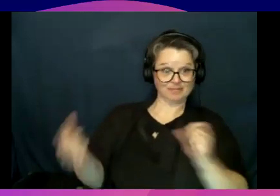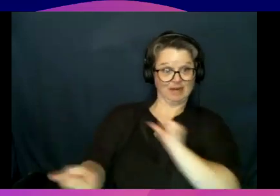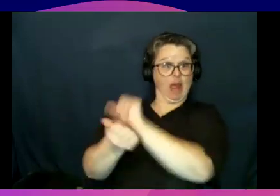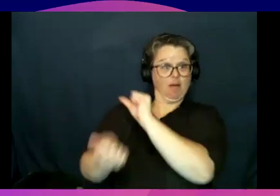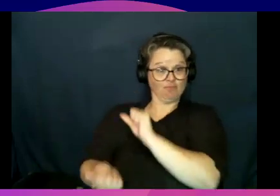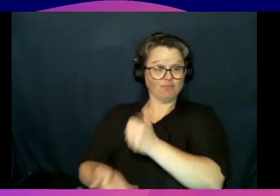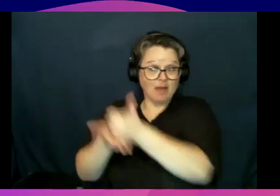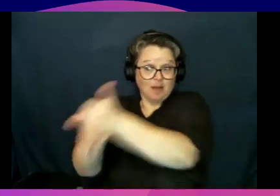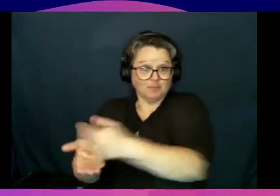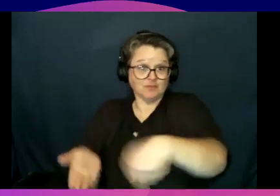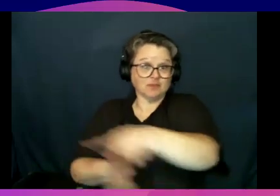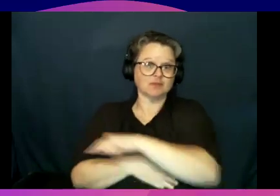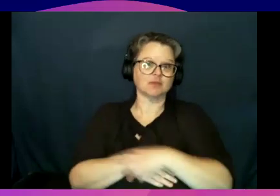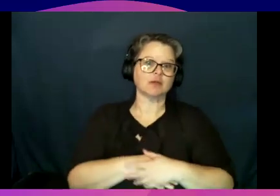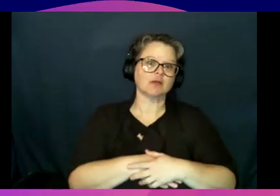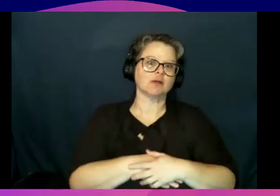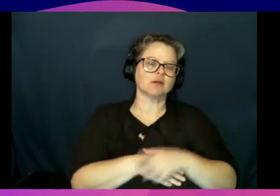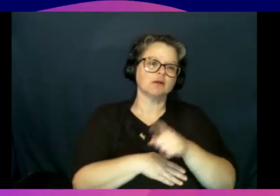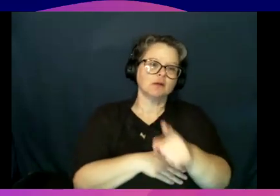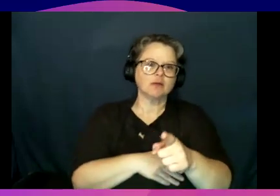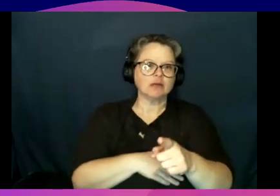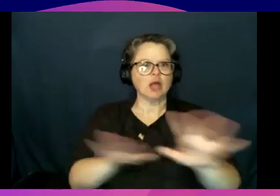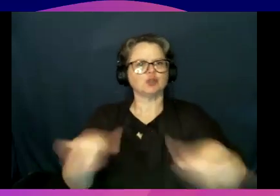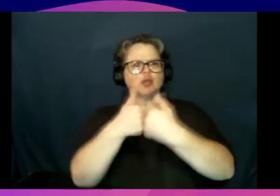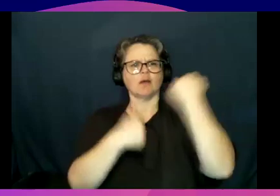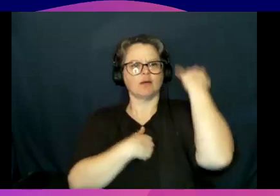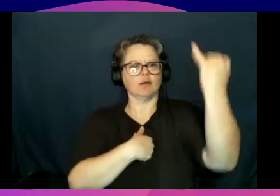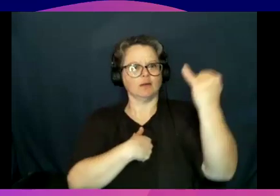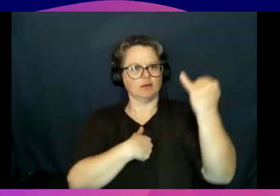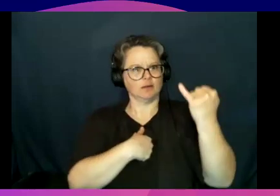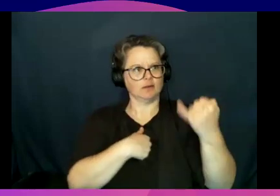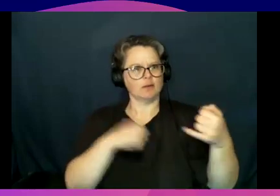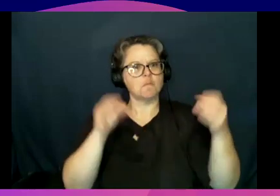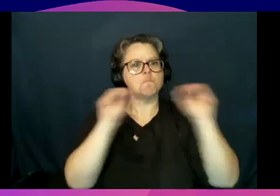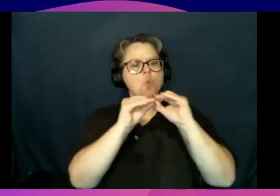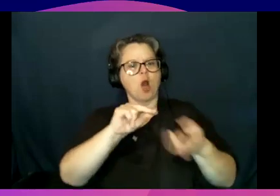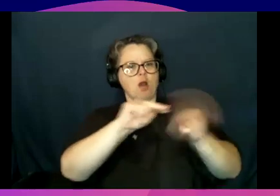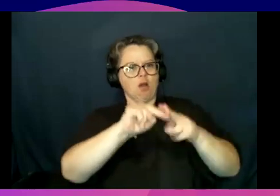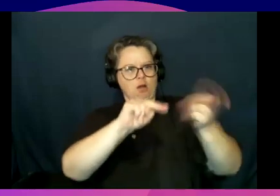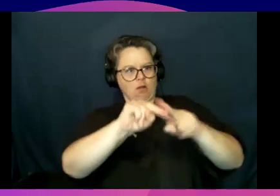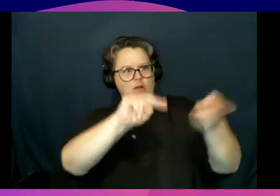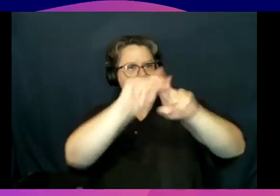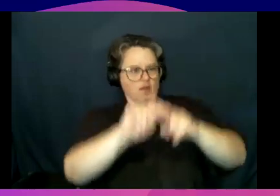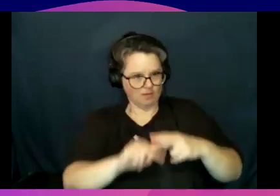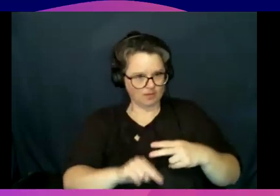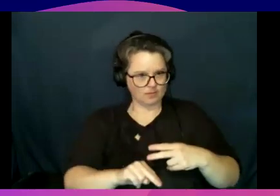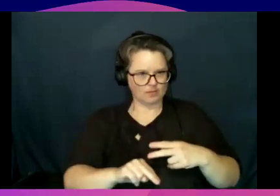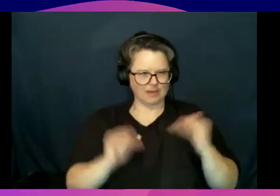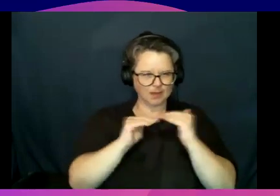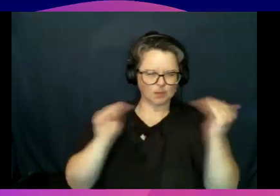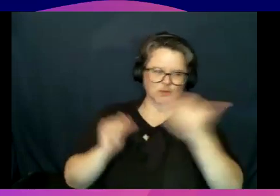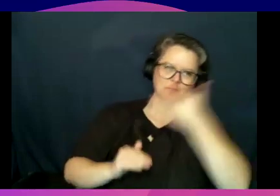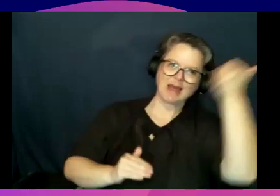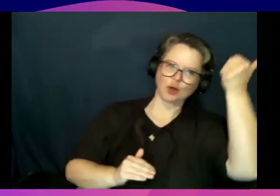more clients are better, but also make sure that we're celebrating quality rather than just quantity,